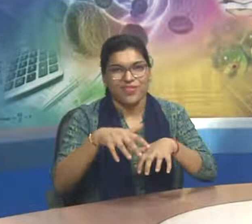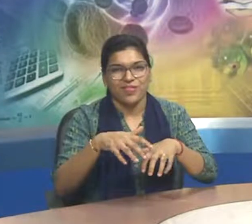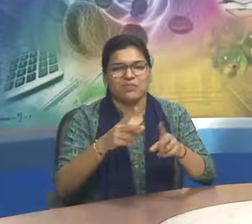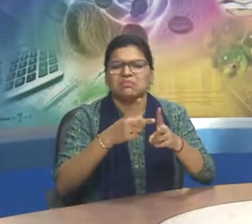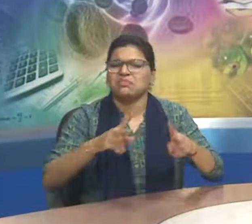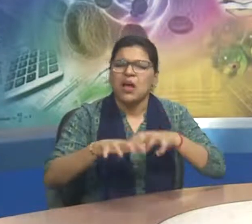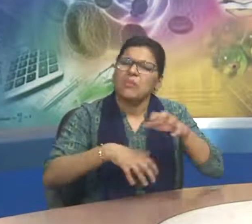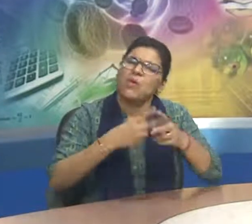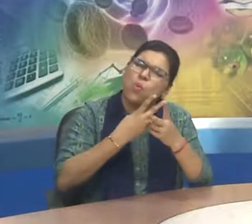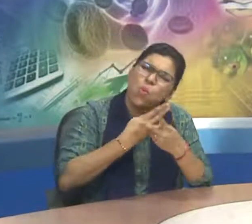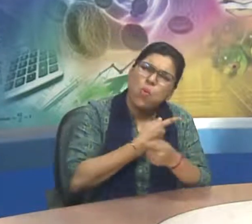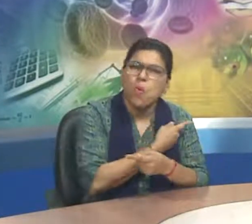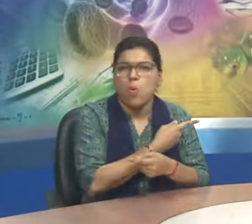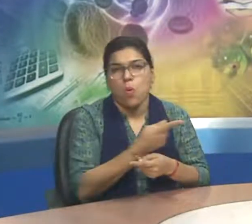animals, and